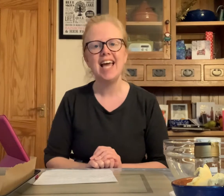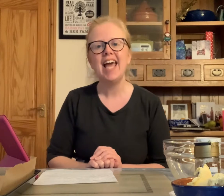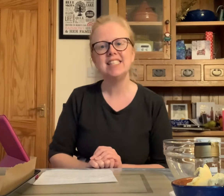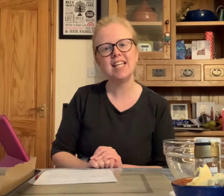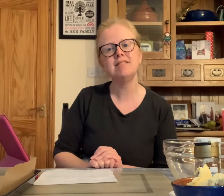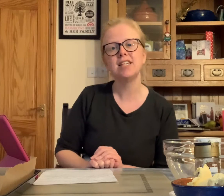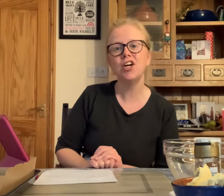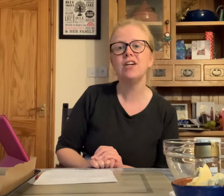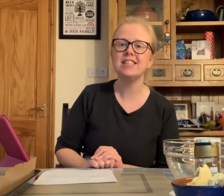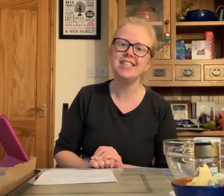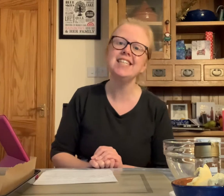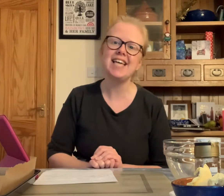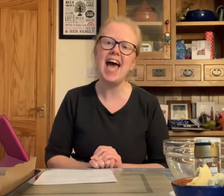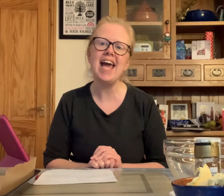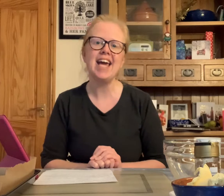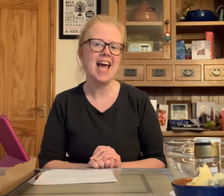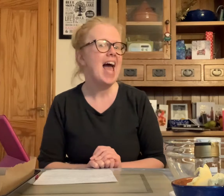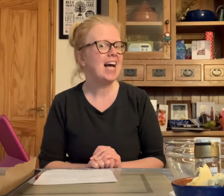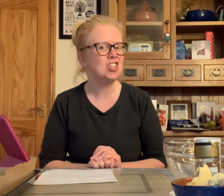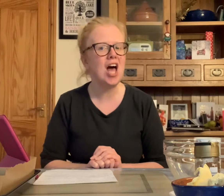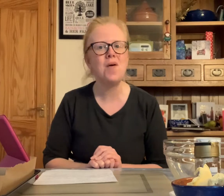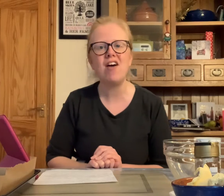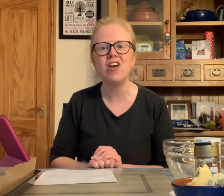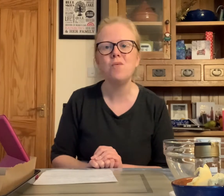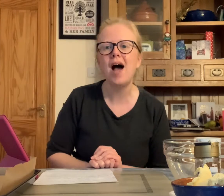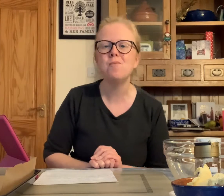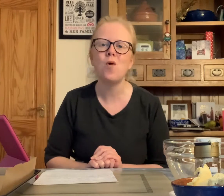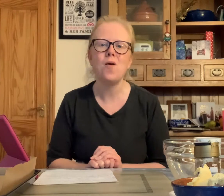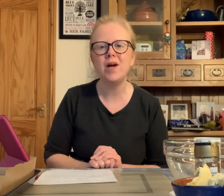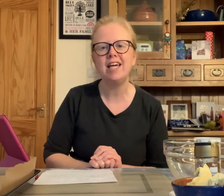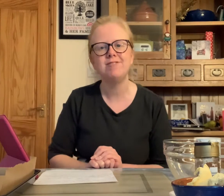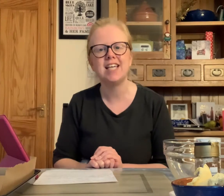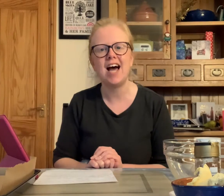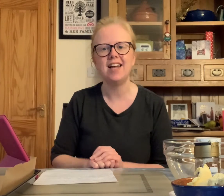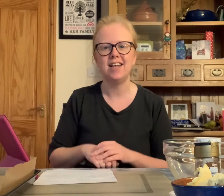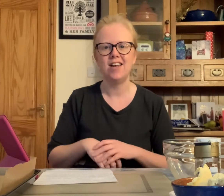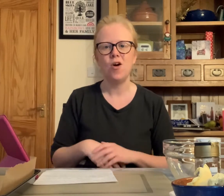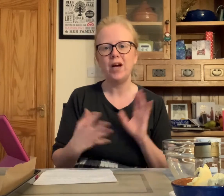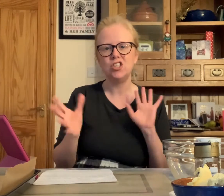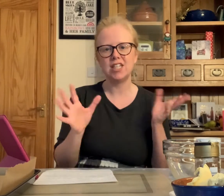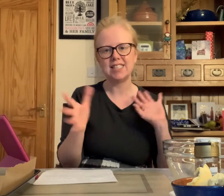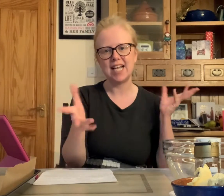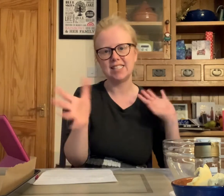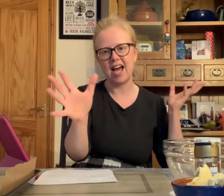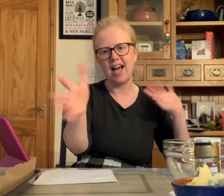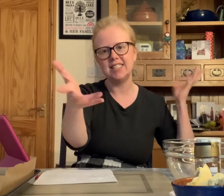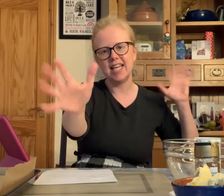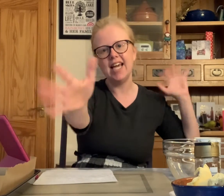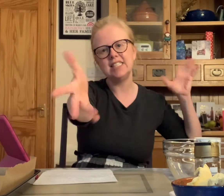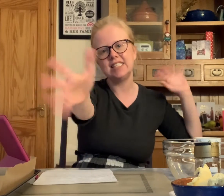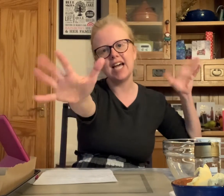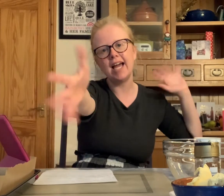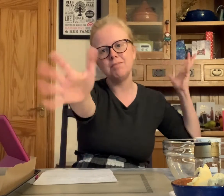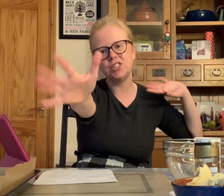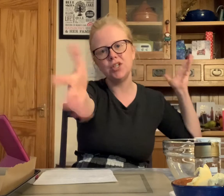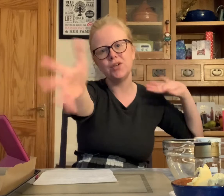it's time to cook today and show everyone what we've done. Raise your jazz hands, guys. It's time to